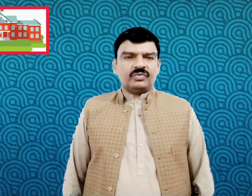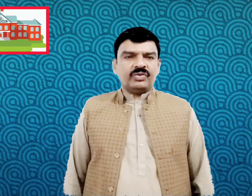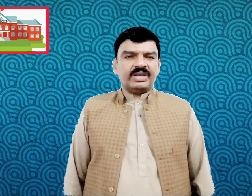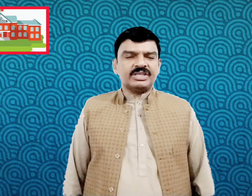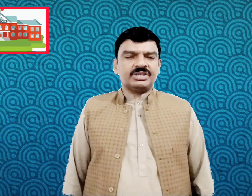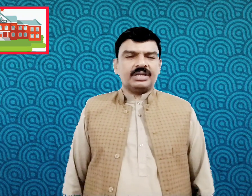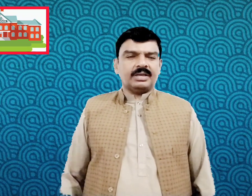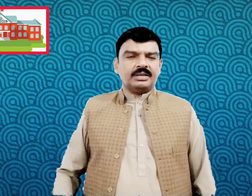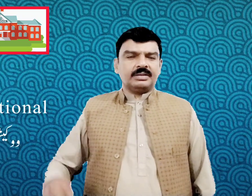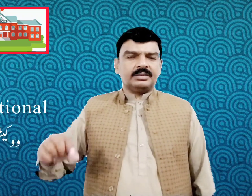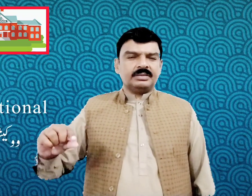vocational,